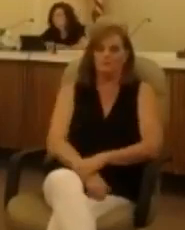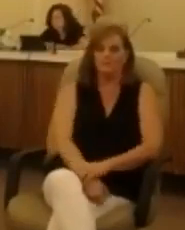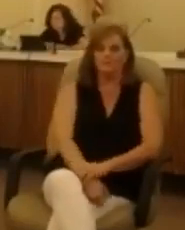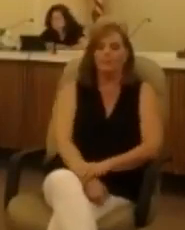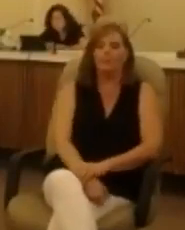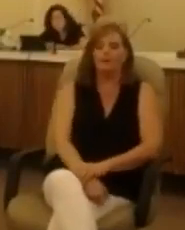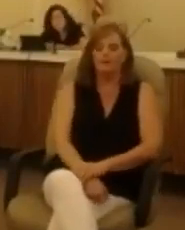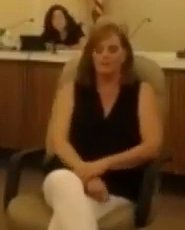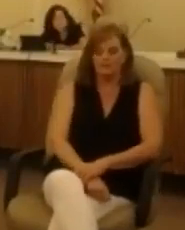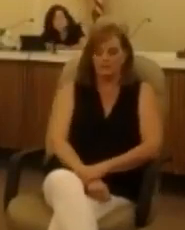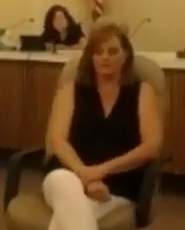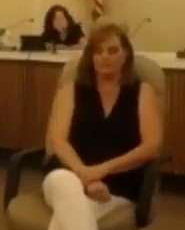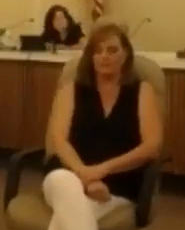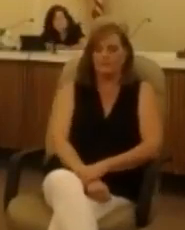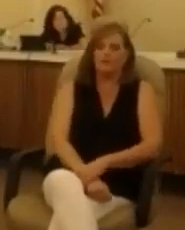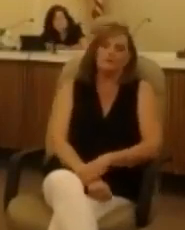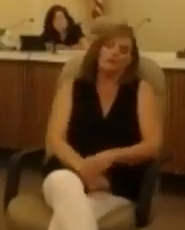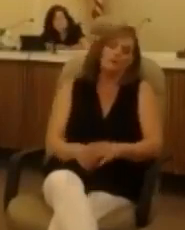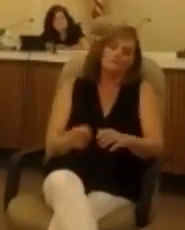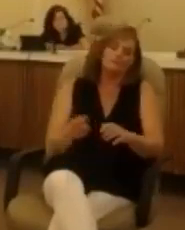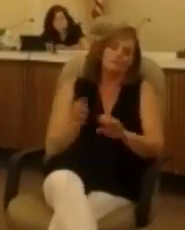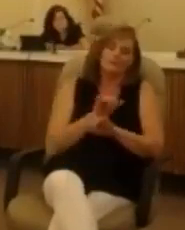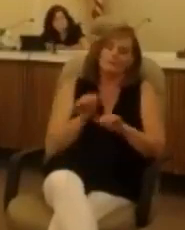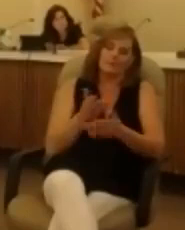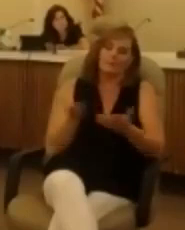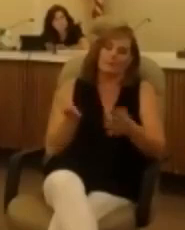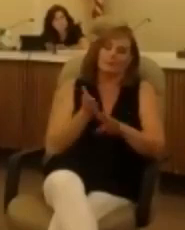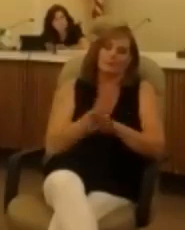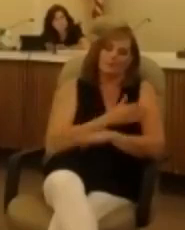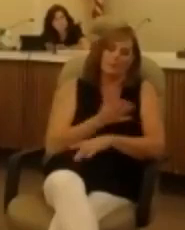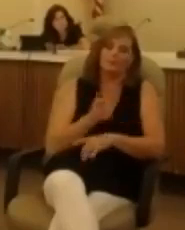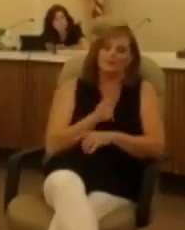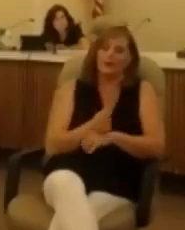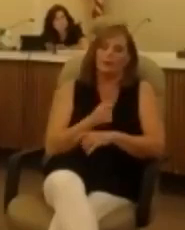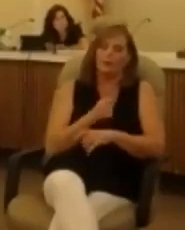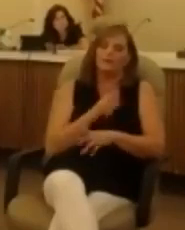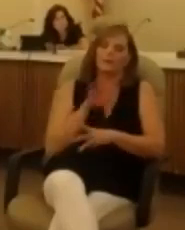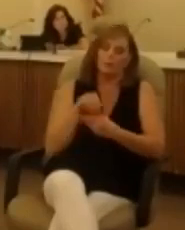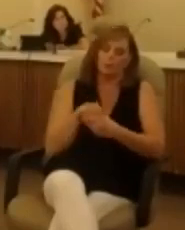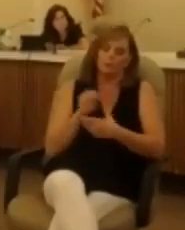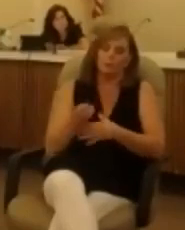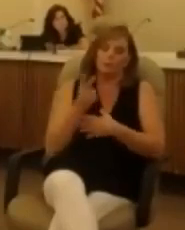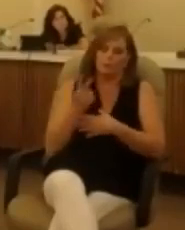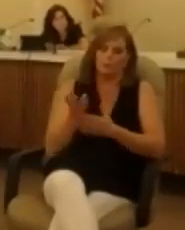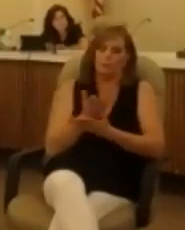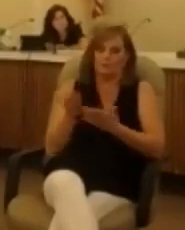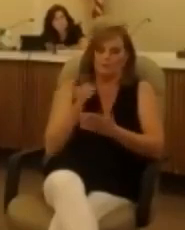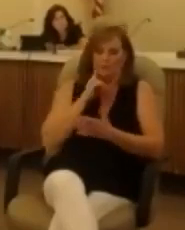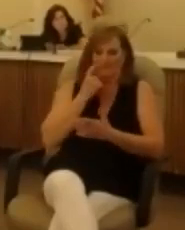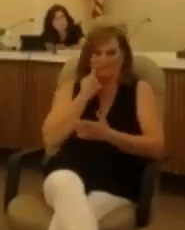So basically, it's as it was before, but it now includes those two stipulations that we